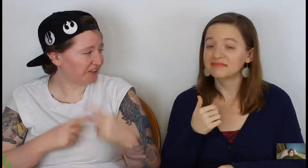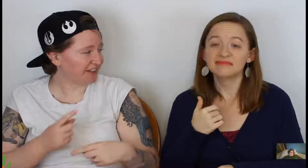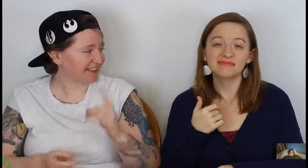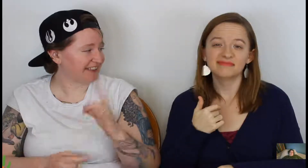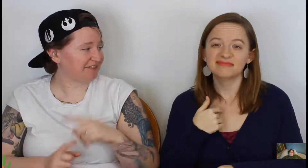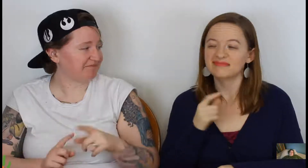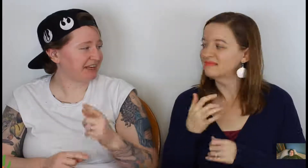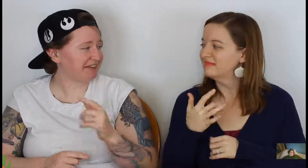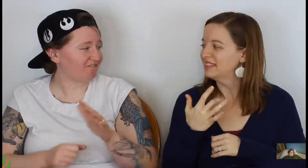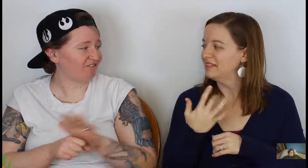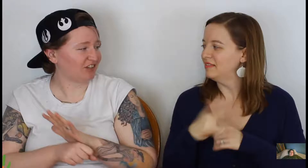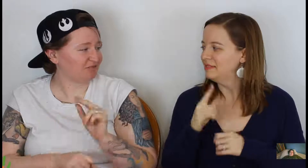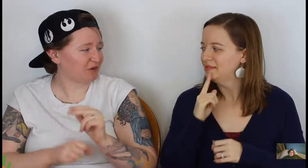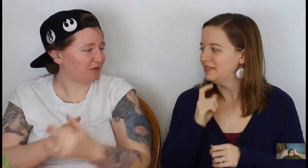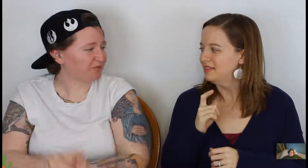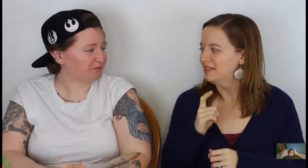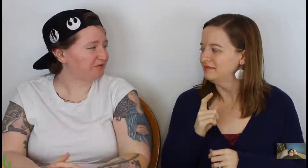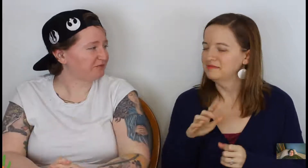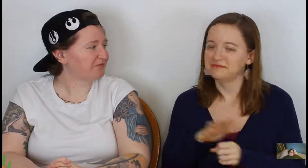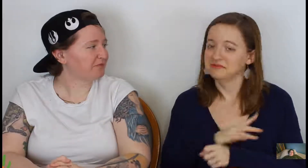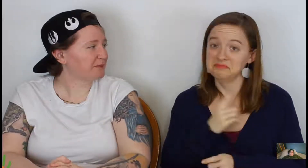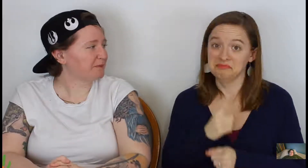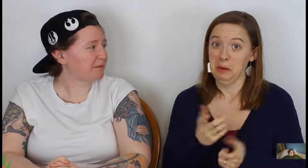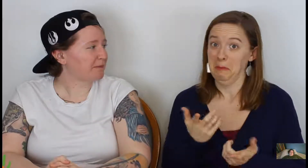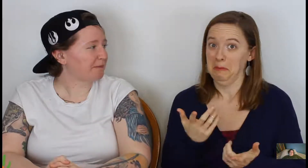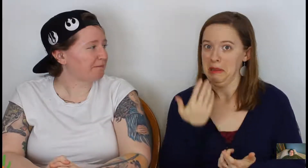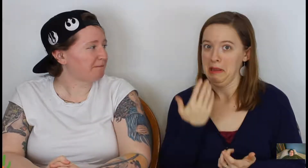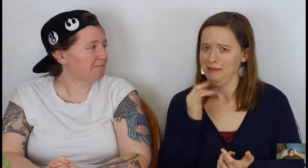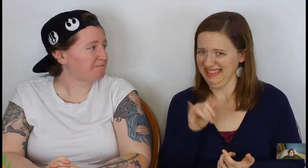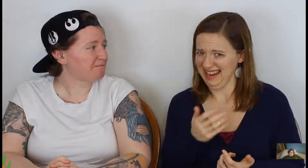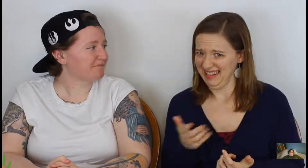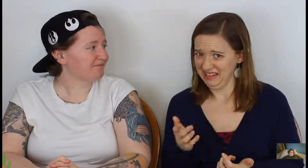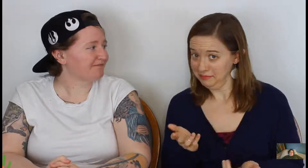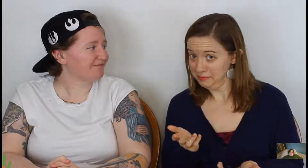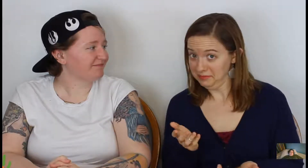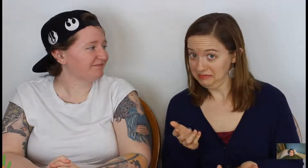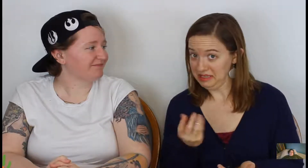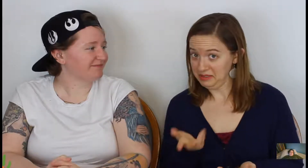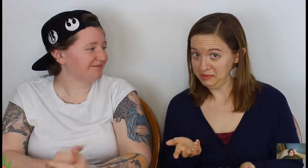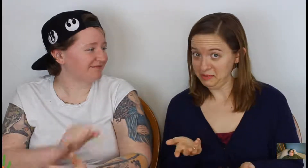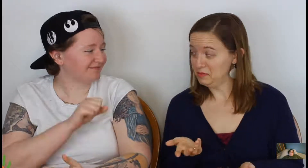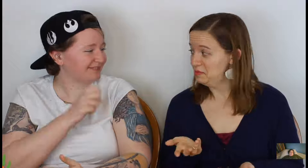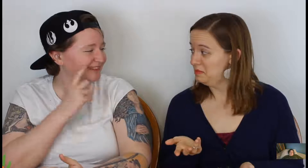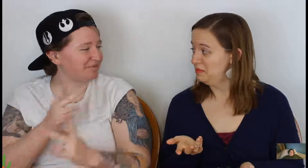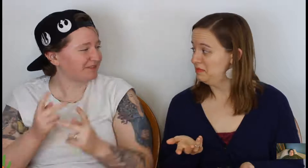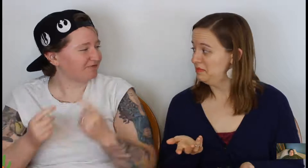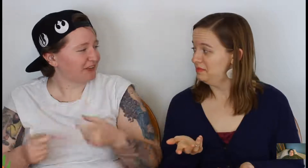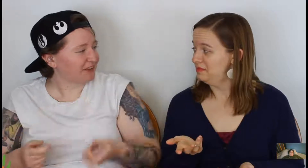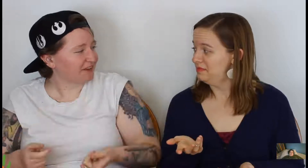empty? Yeah, I've done that before, but not a full one. Full one, no. Is that a thing?